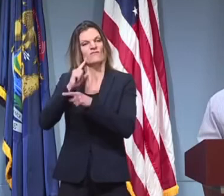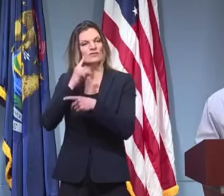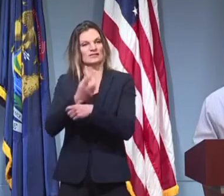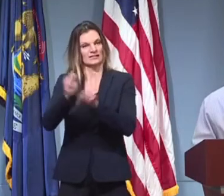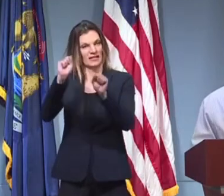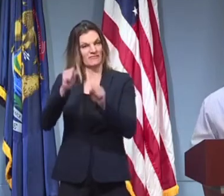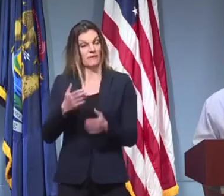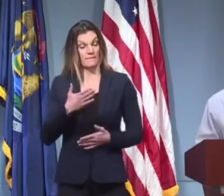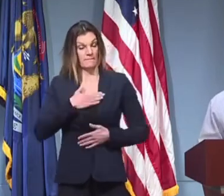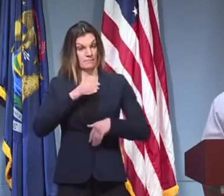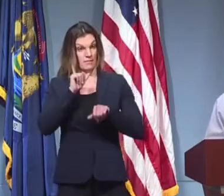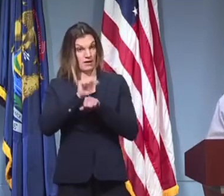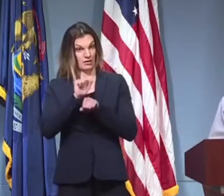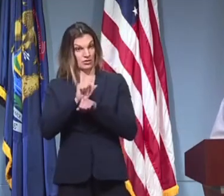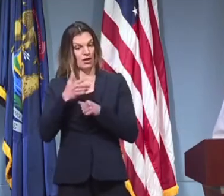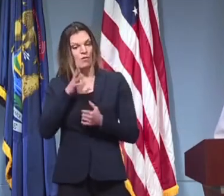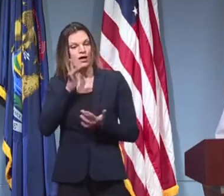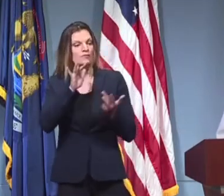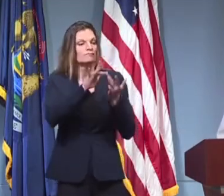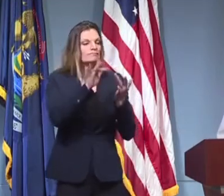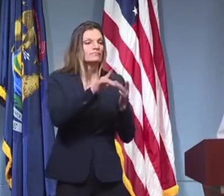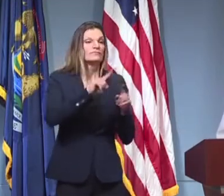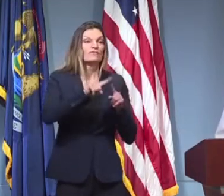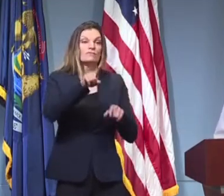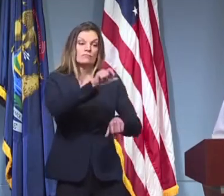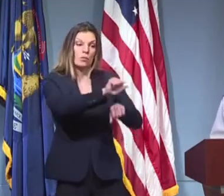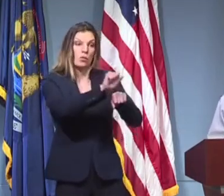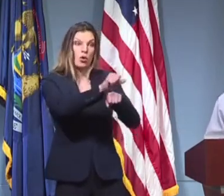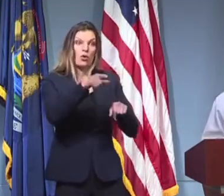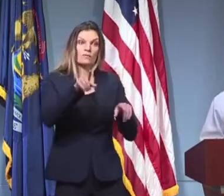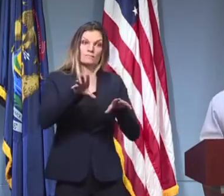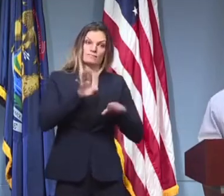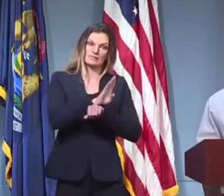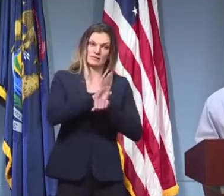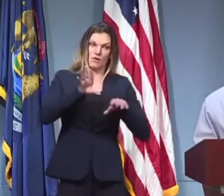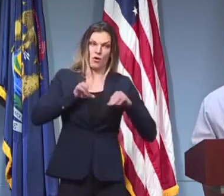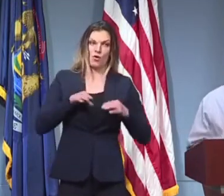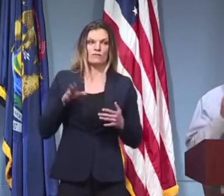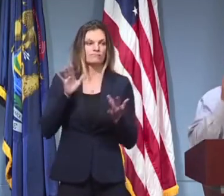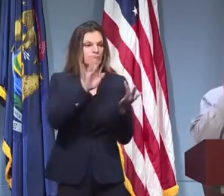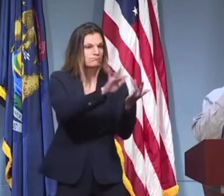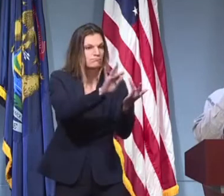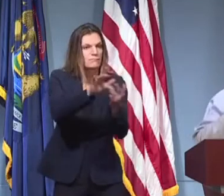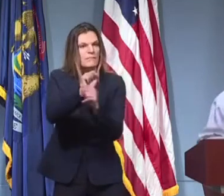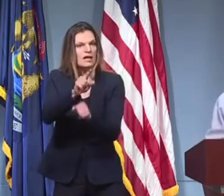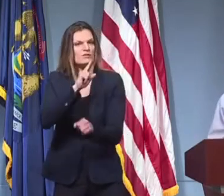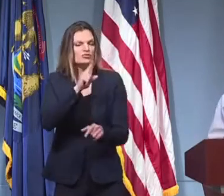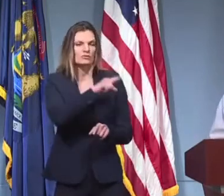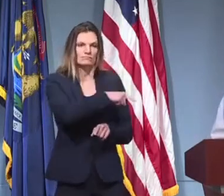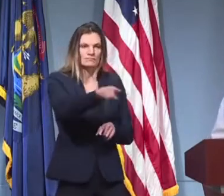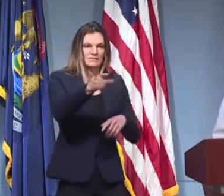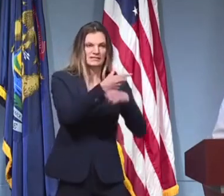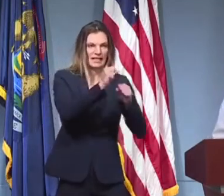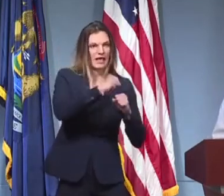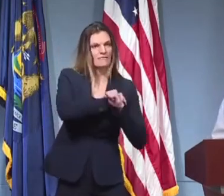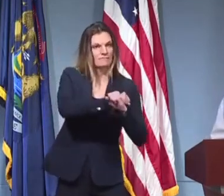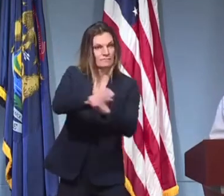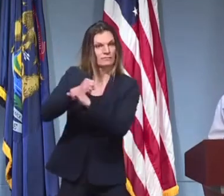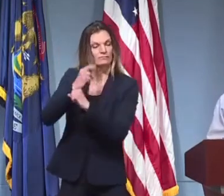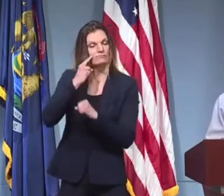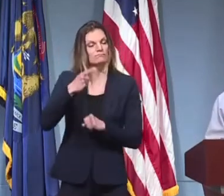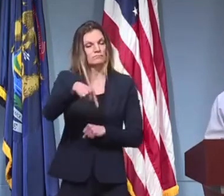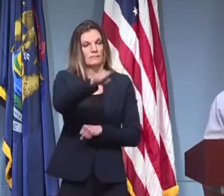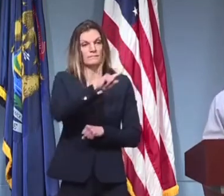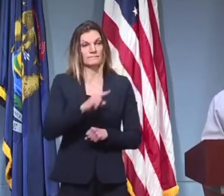employers, to protect their workers, workplaces, and customers from this disease. Our challenge is not ending, even though we